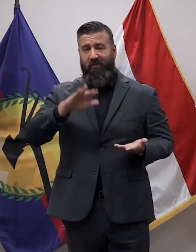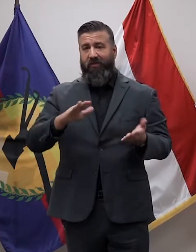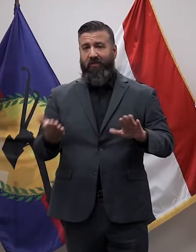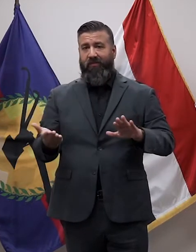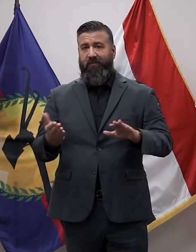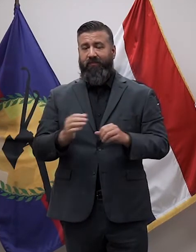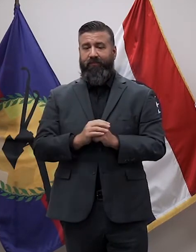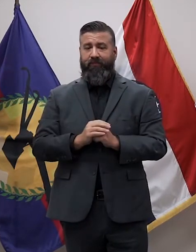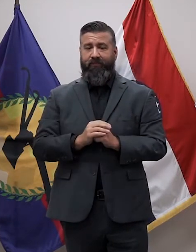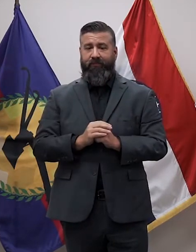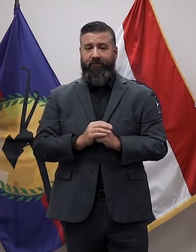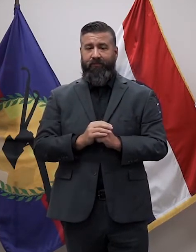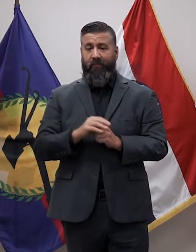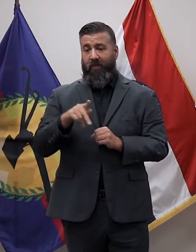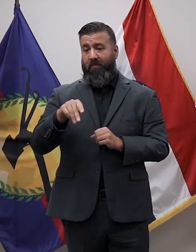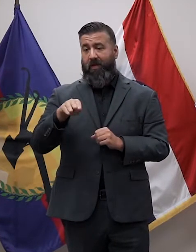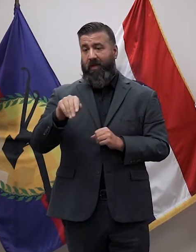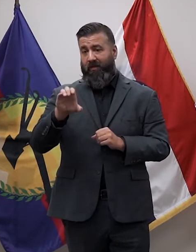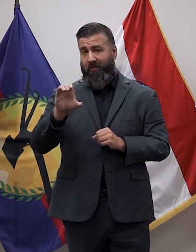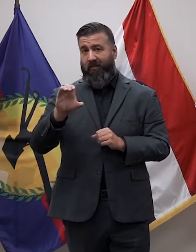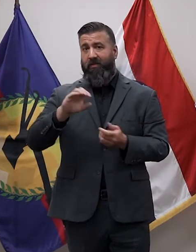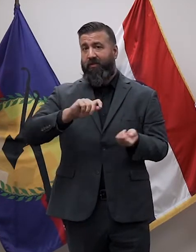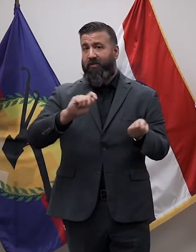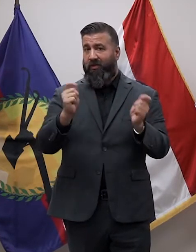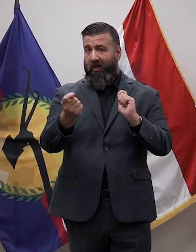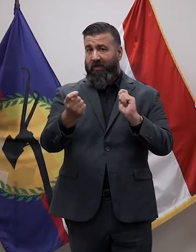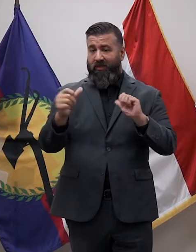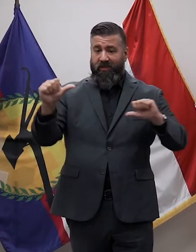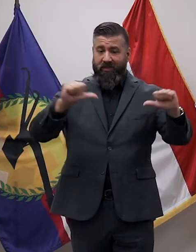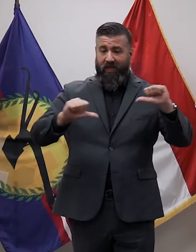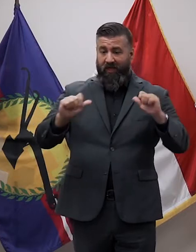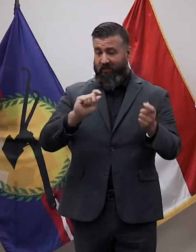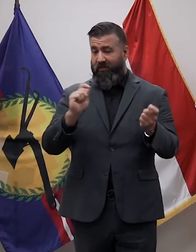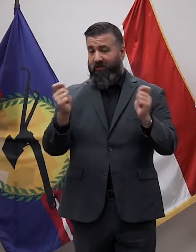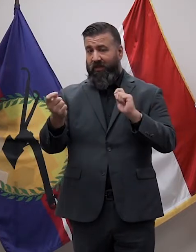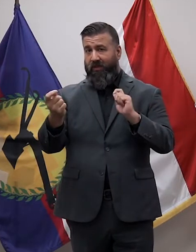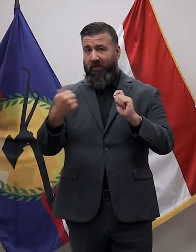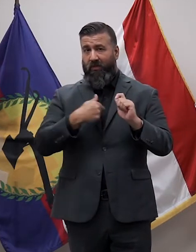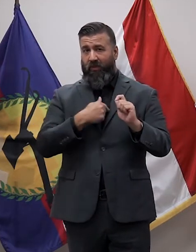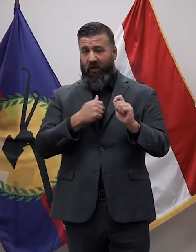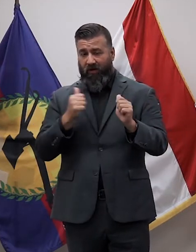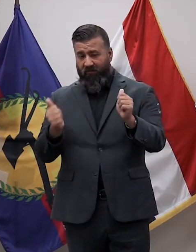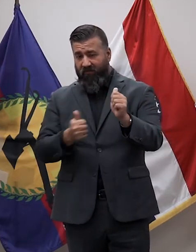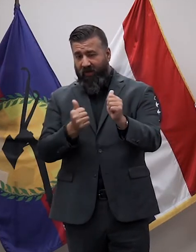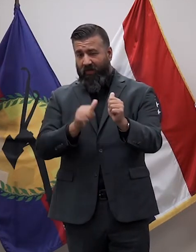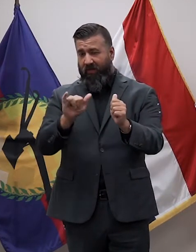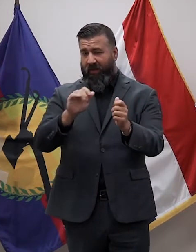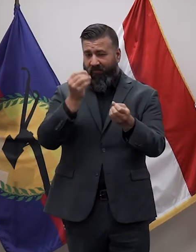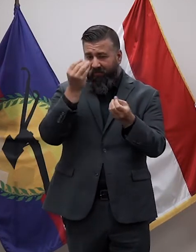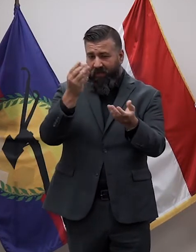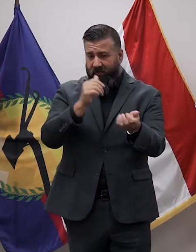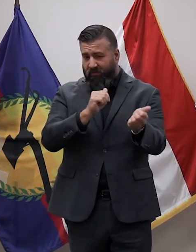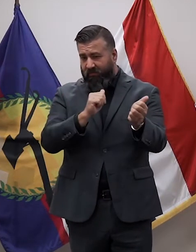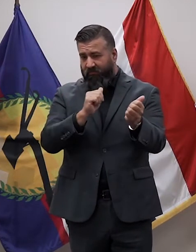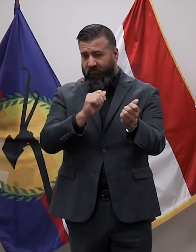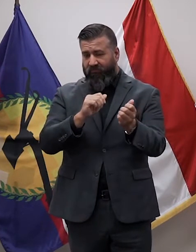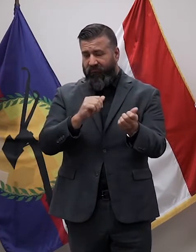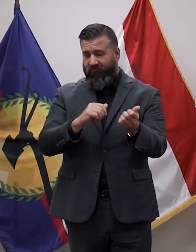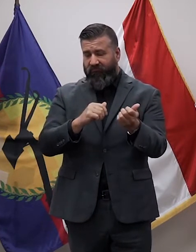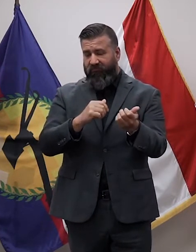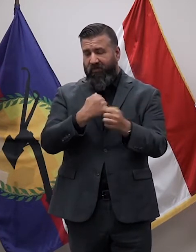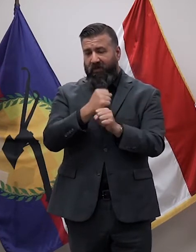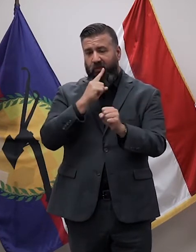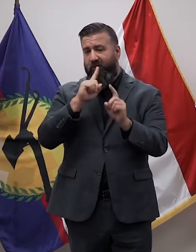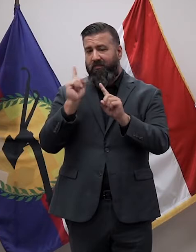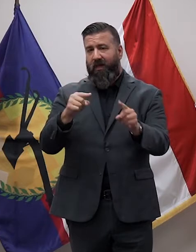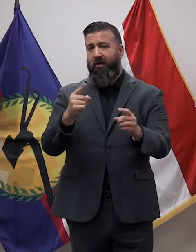has changed. The science is adapting with it, and we are making our modifications change to be as responsive to where we are right